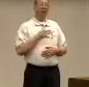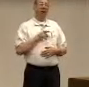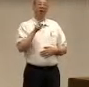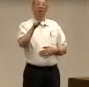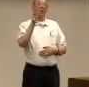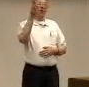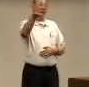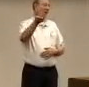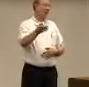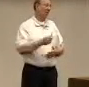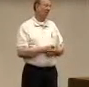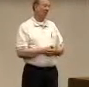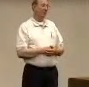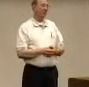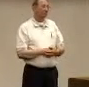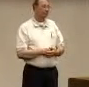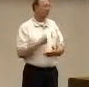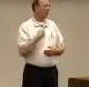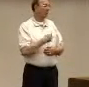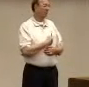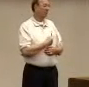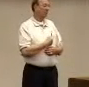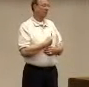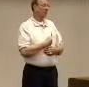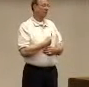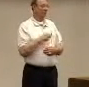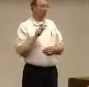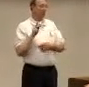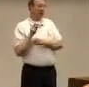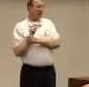Zealand are so glad you're there.